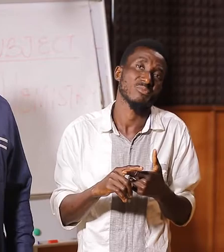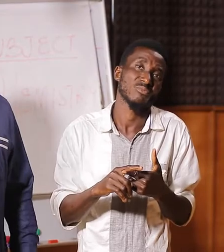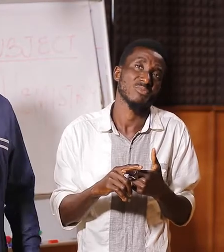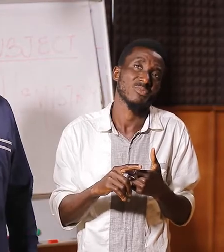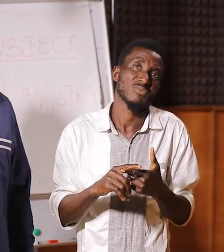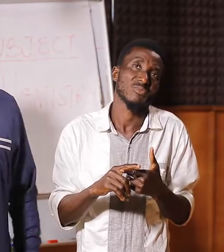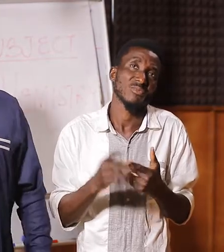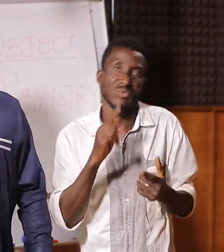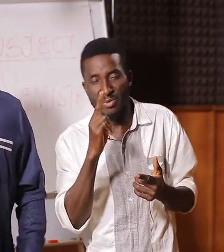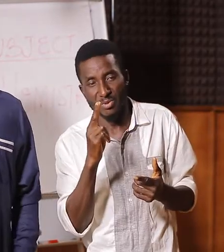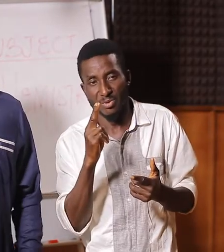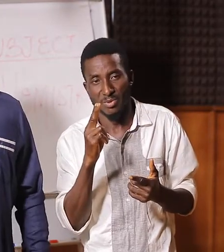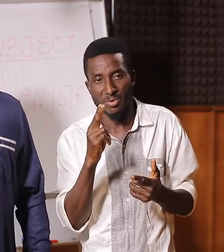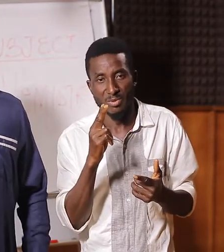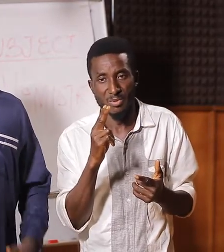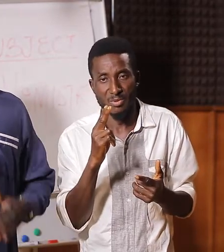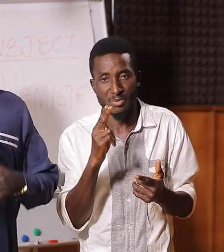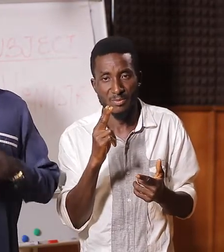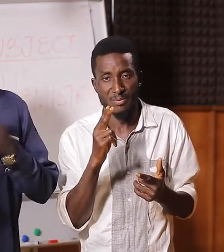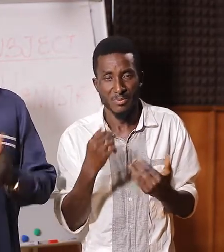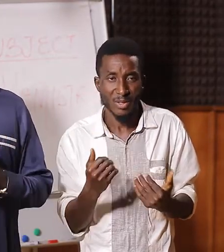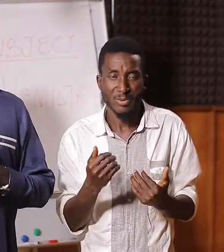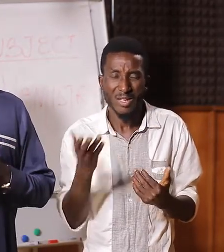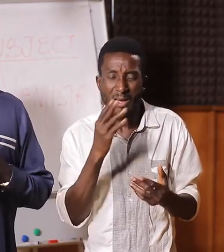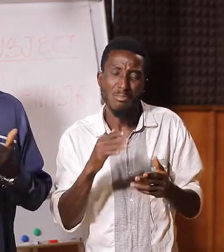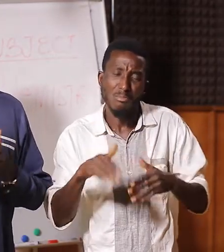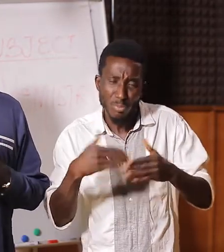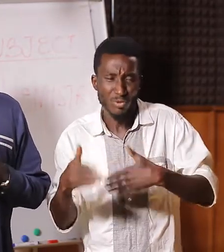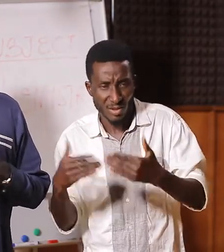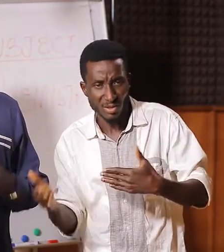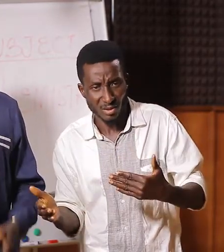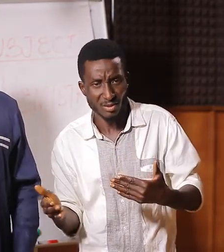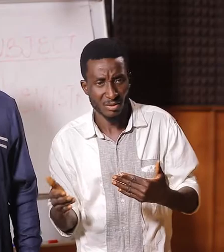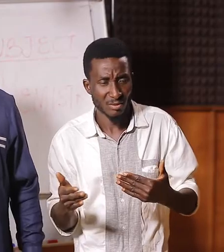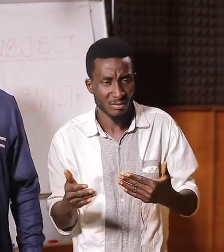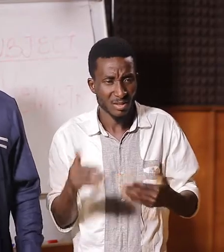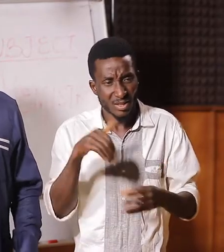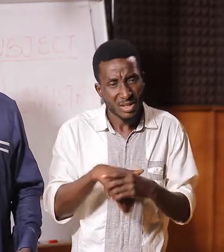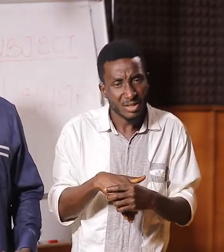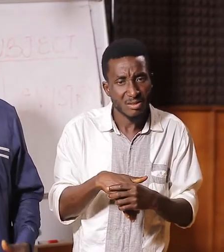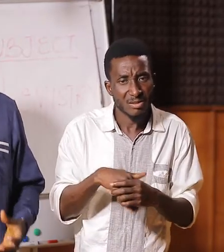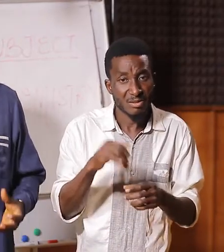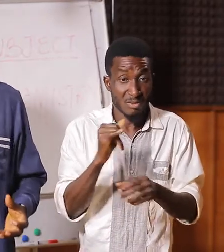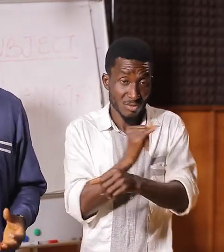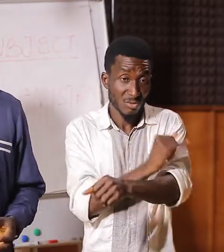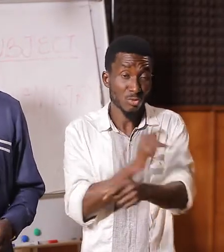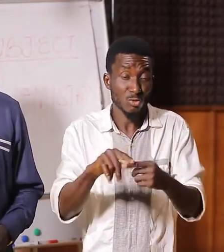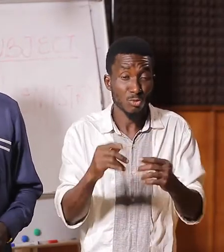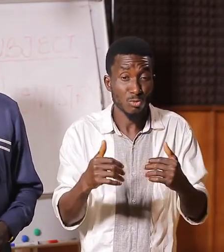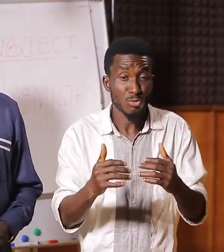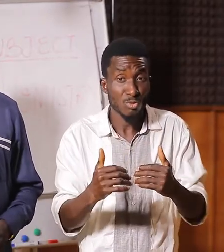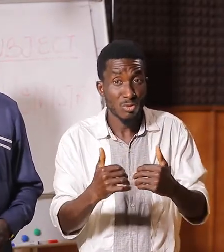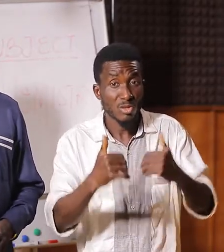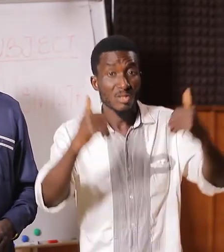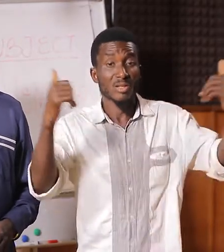our timely need. As such, there are processes that are carried out in the refinery to increase the